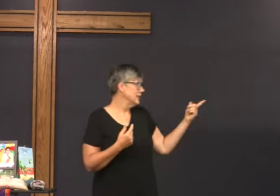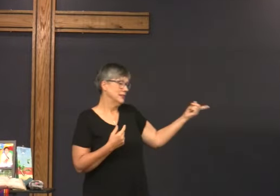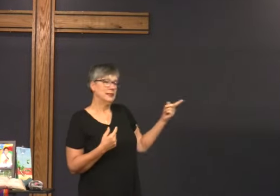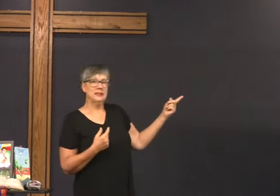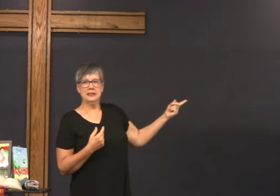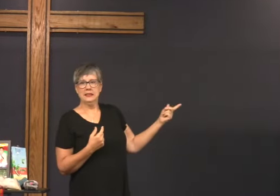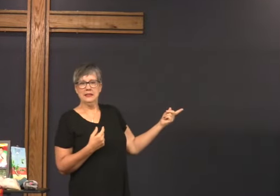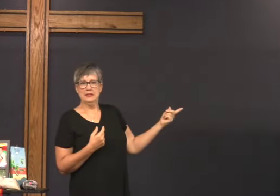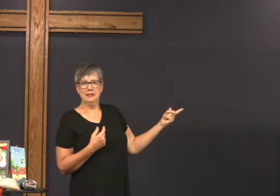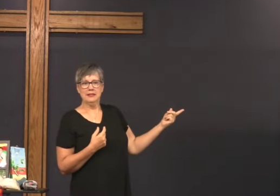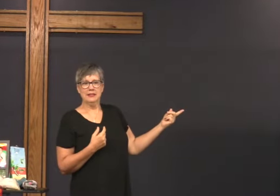And